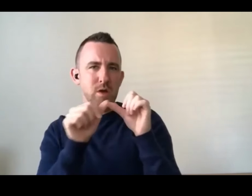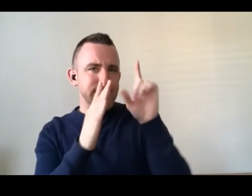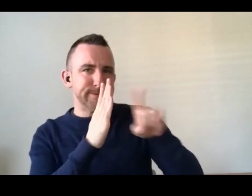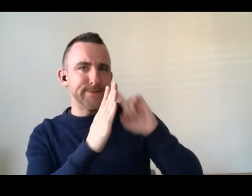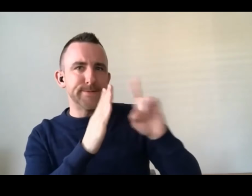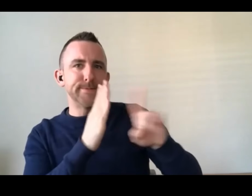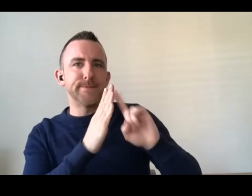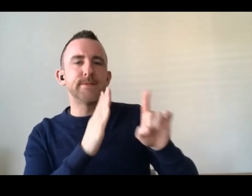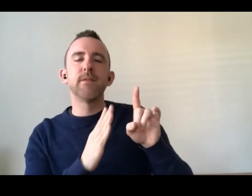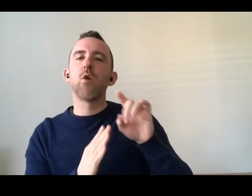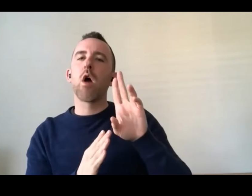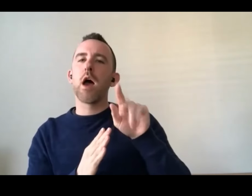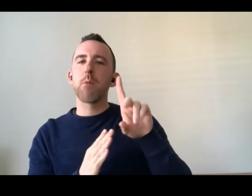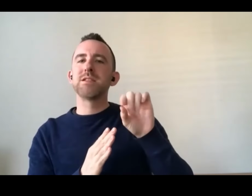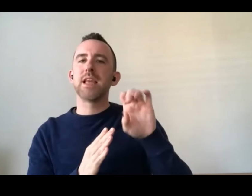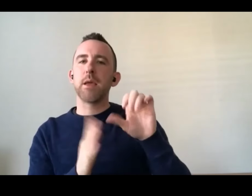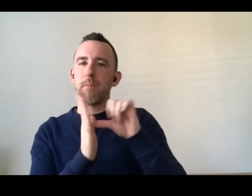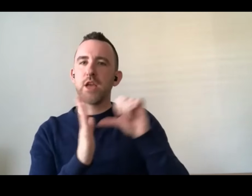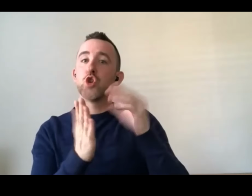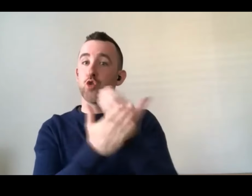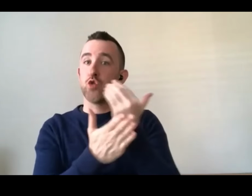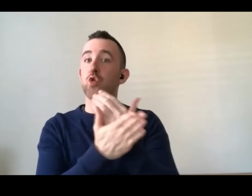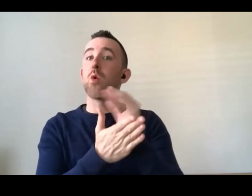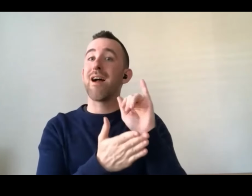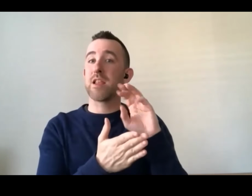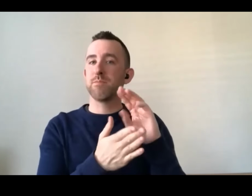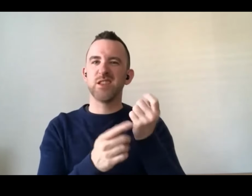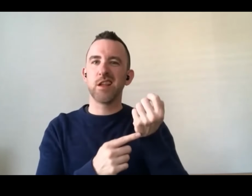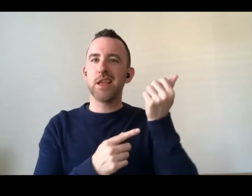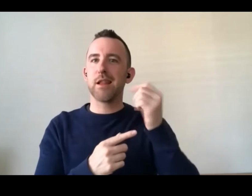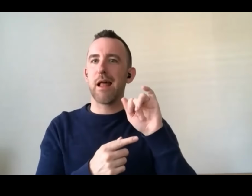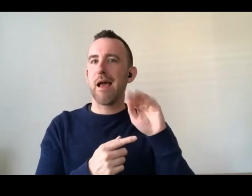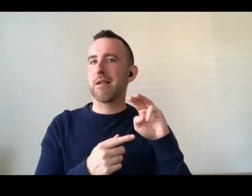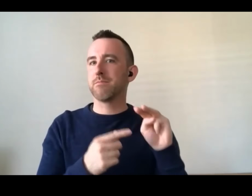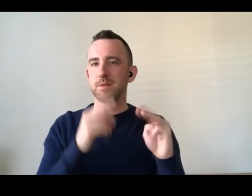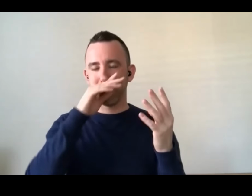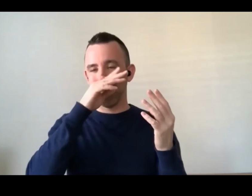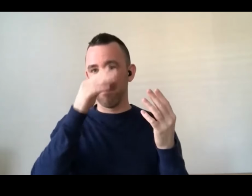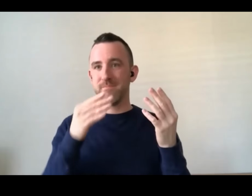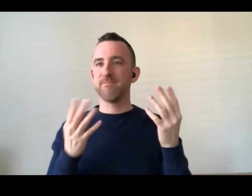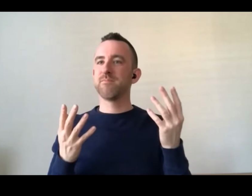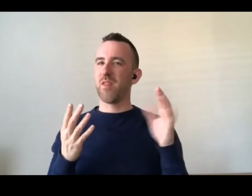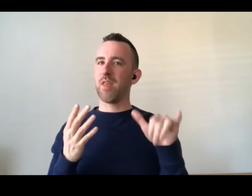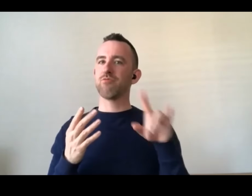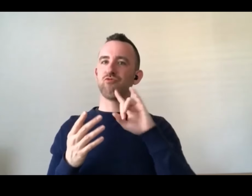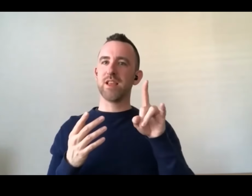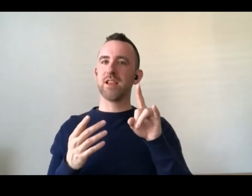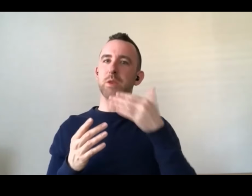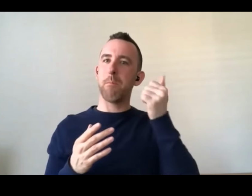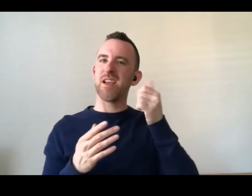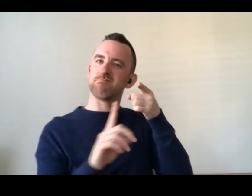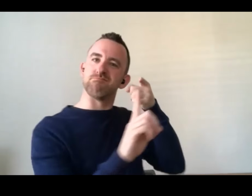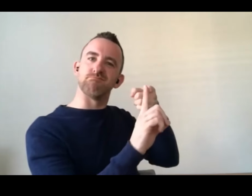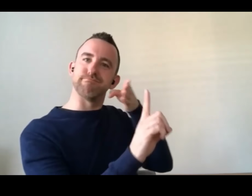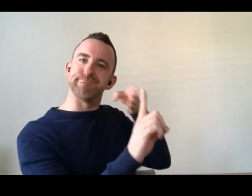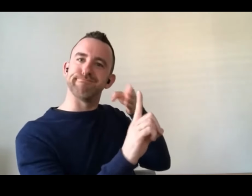updates page for new items, changes to items, deleted items, that's your best line of defense.